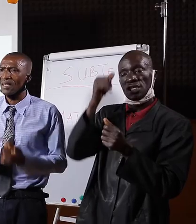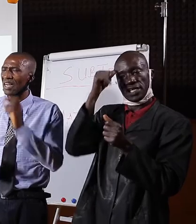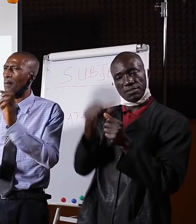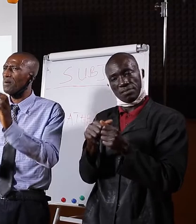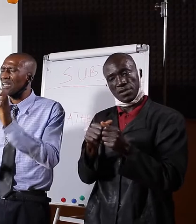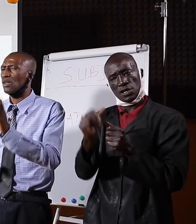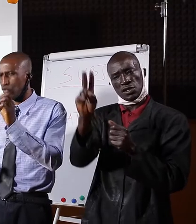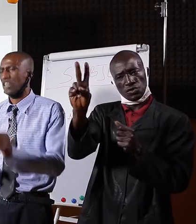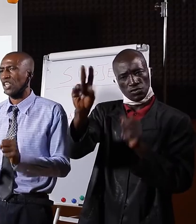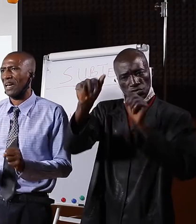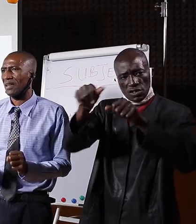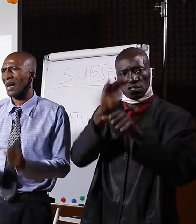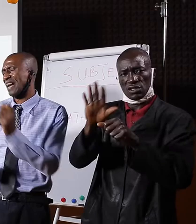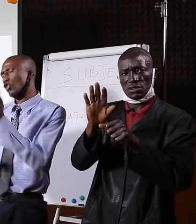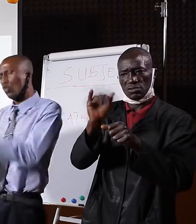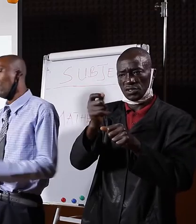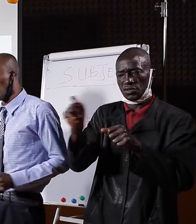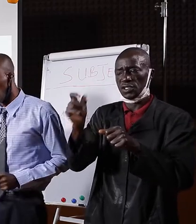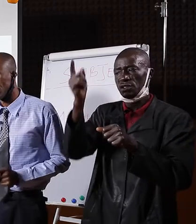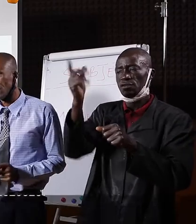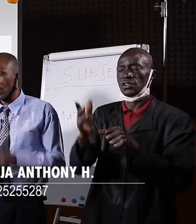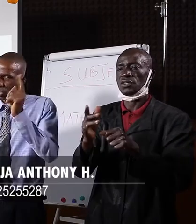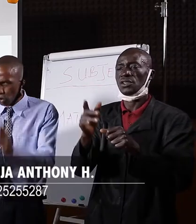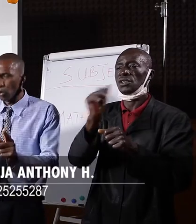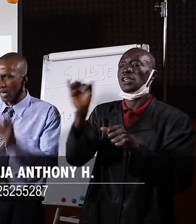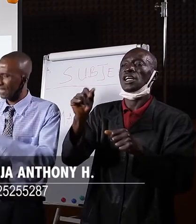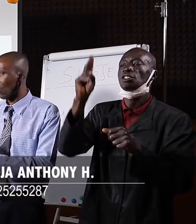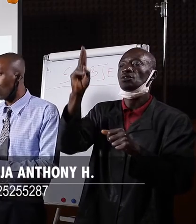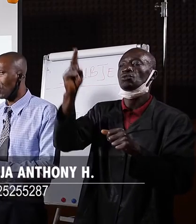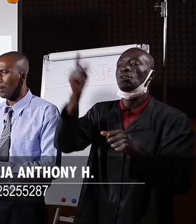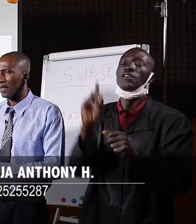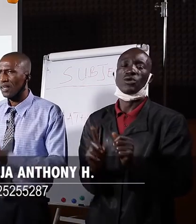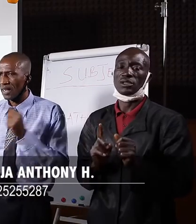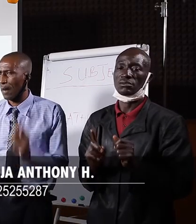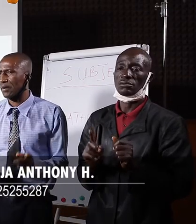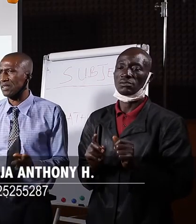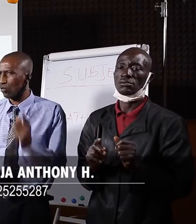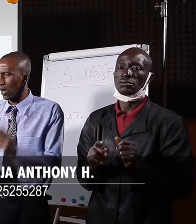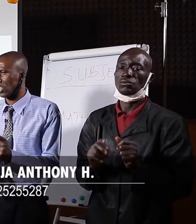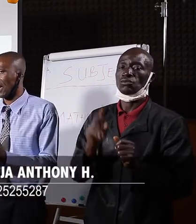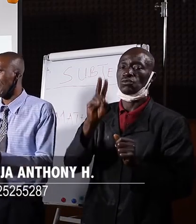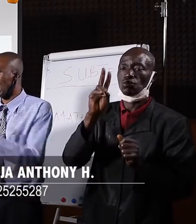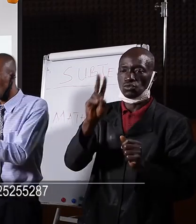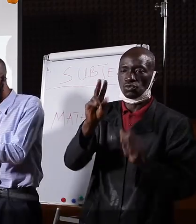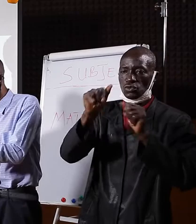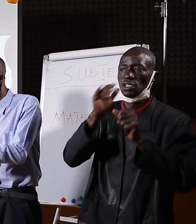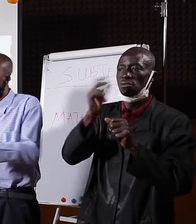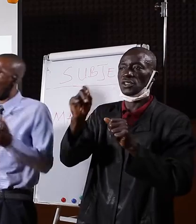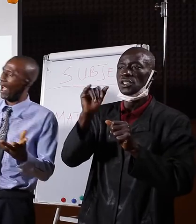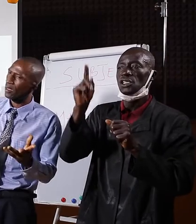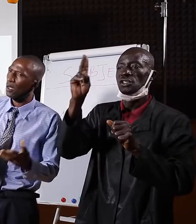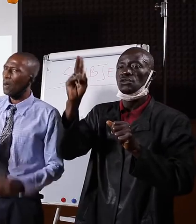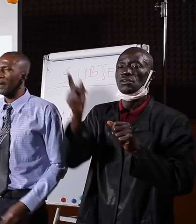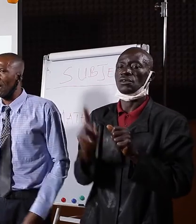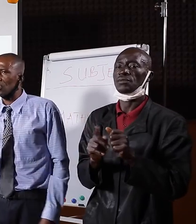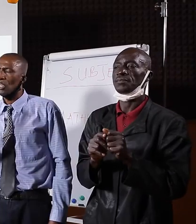number can be written fractionally as 2 over 1. 2 as a whole number can be written fractionally as 2 over 1.